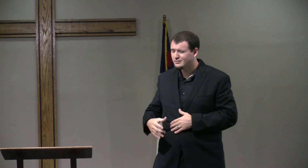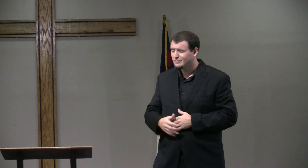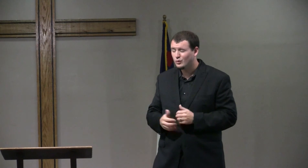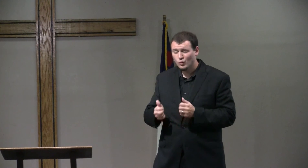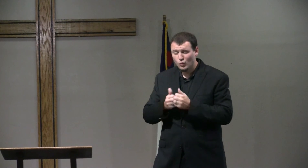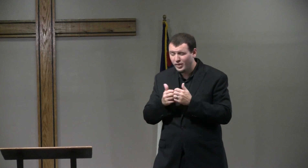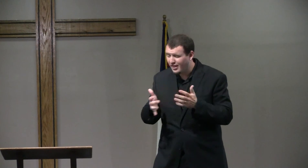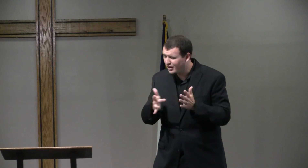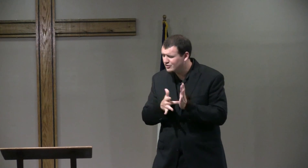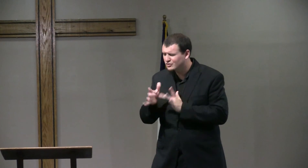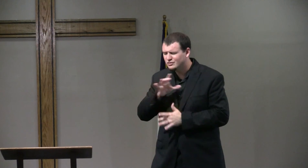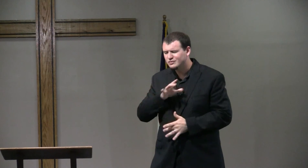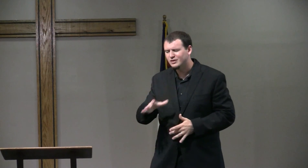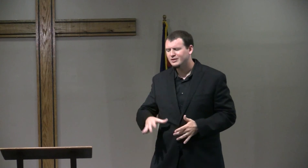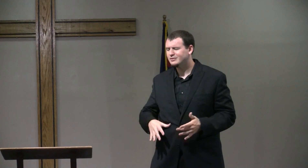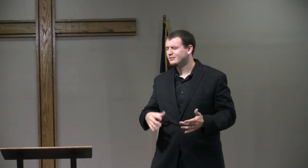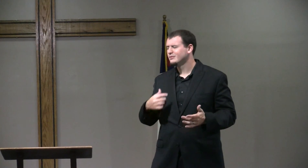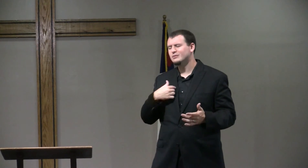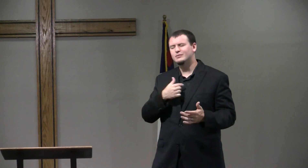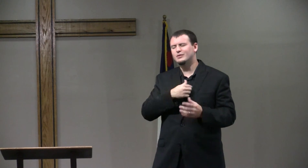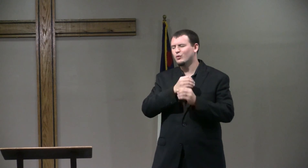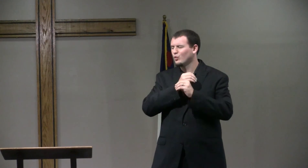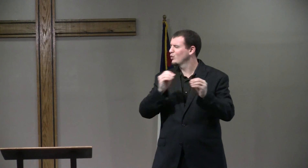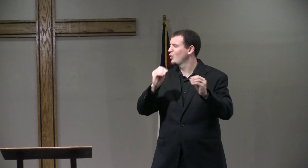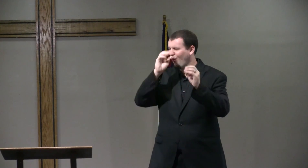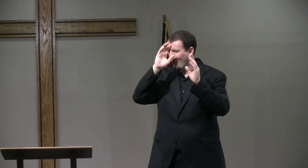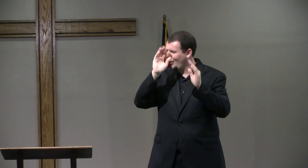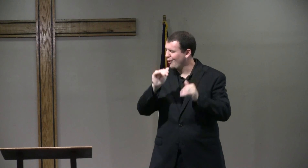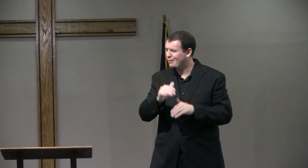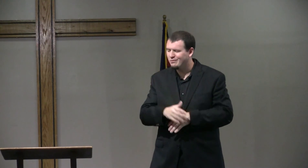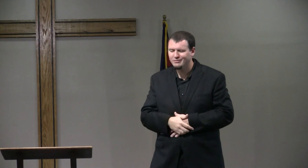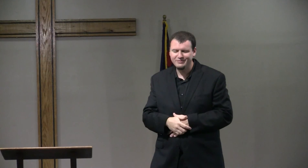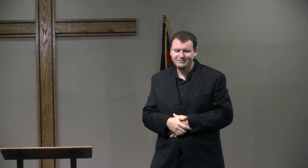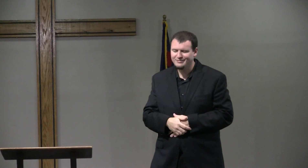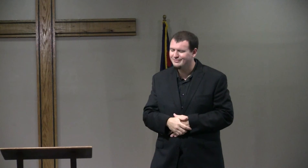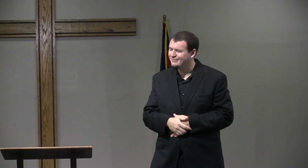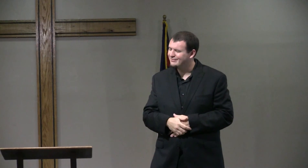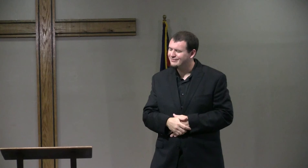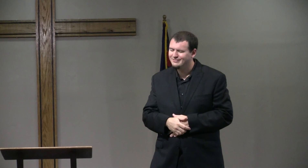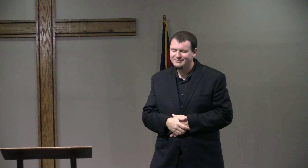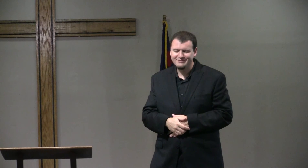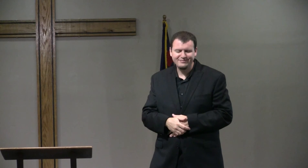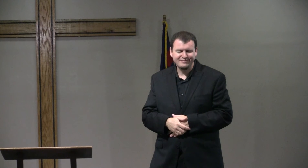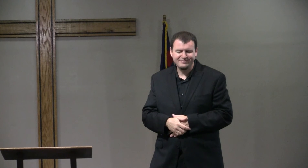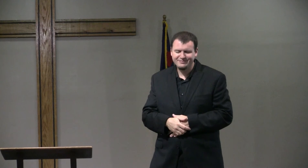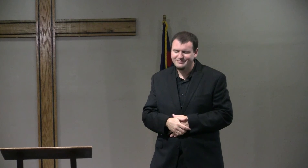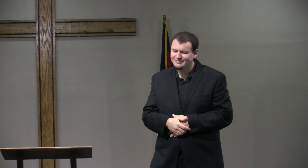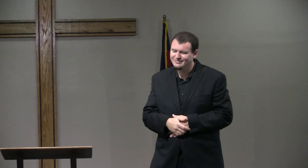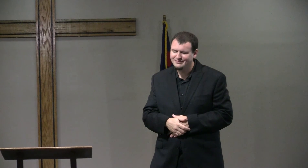Thank you for Jesus Christ. Without Jesus, we would have no hope.